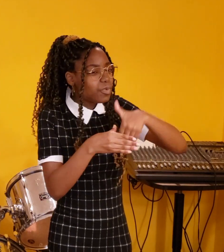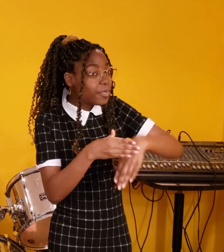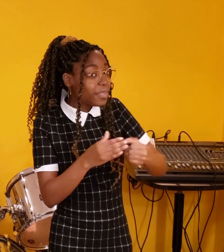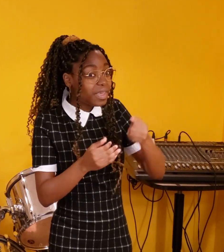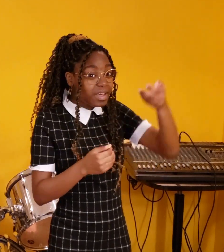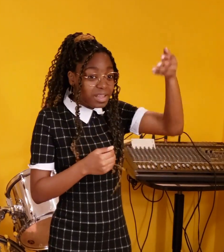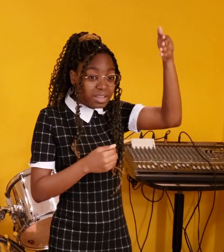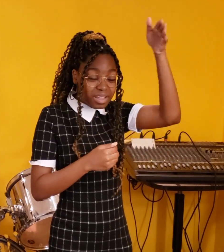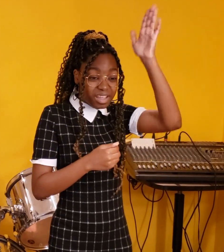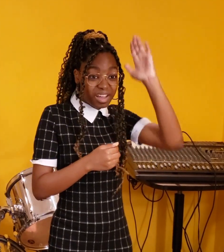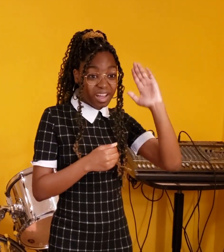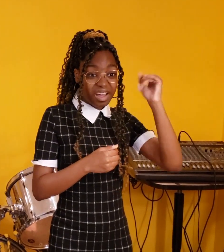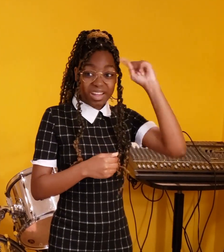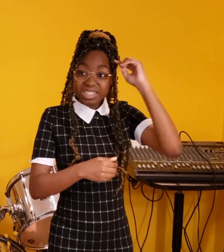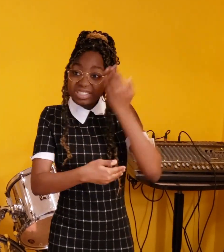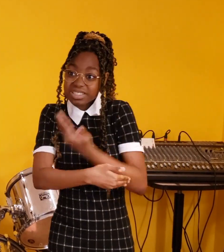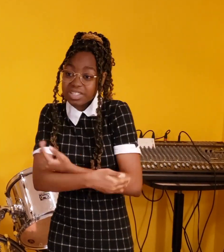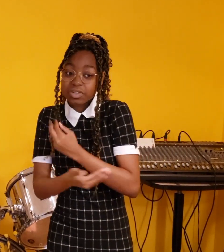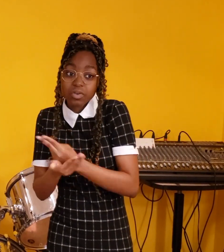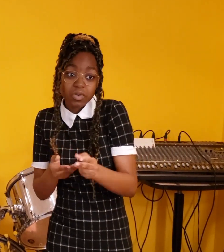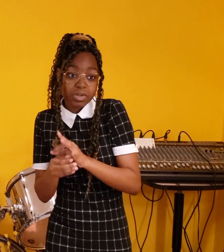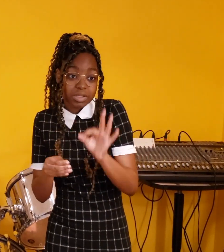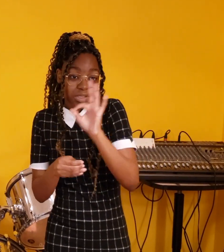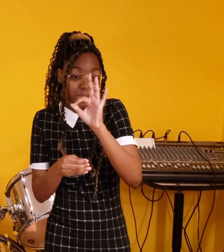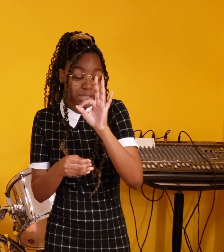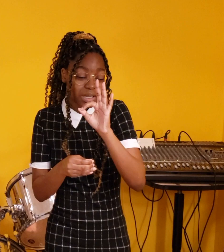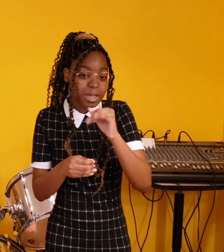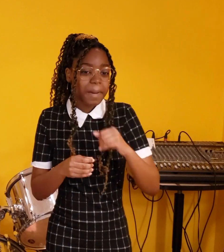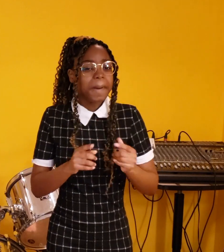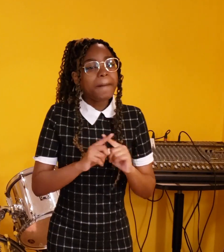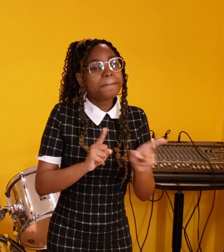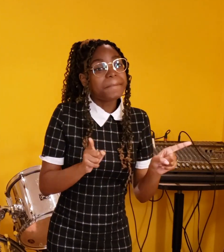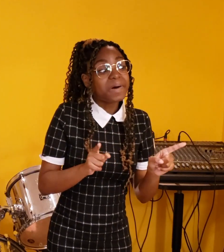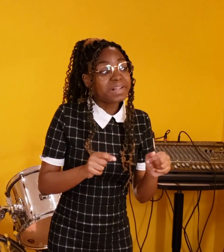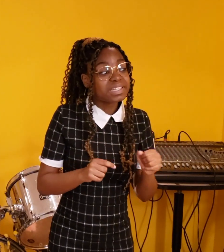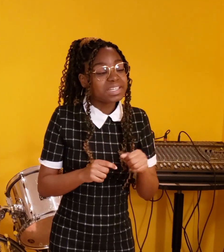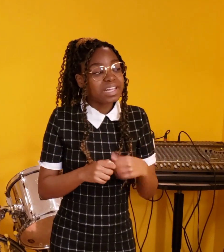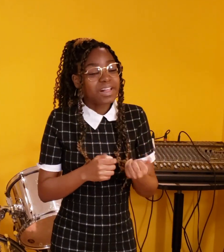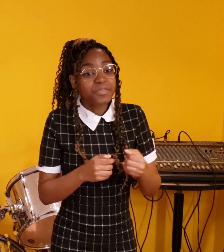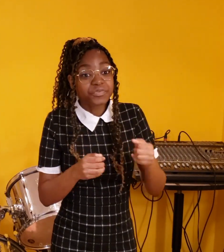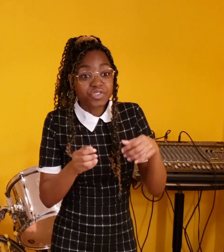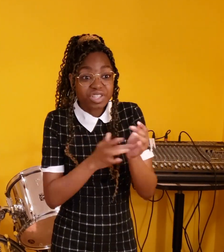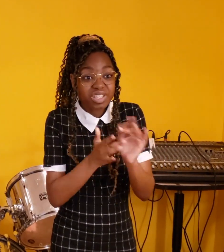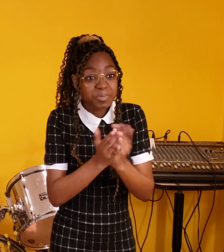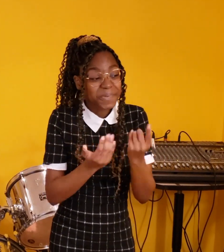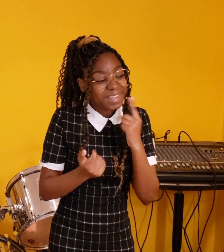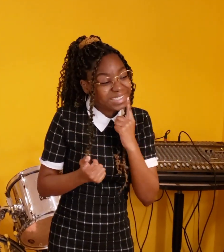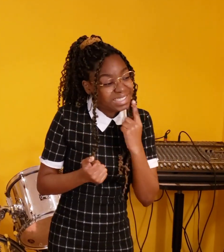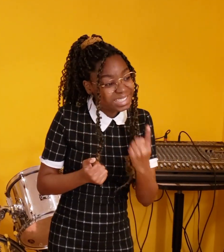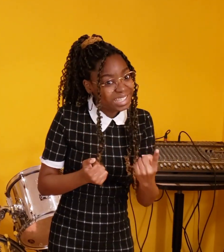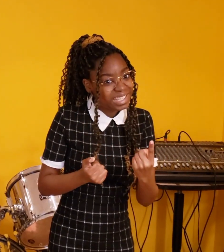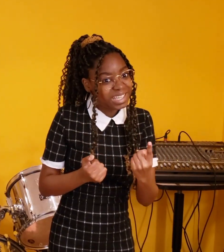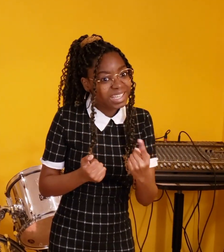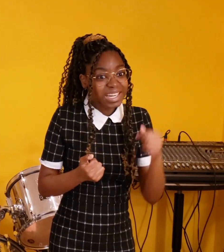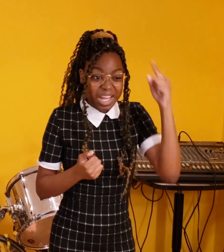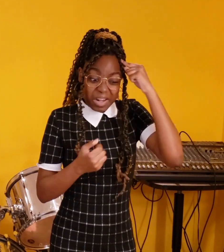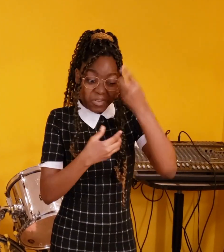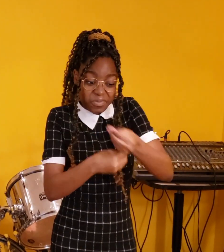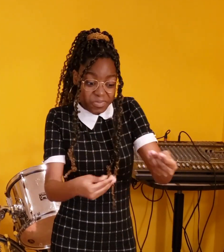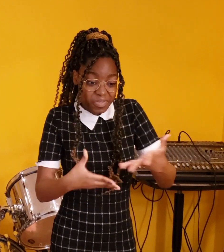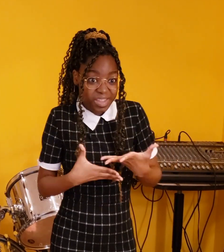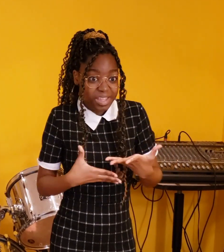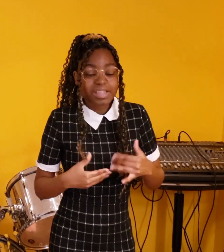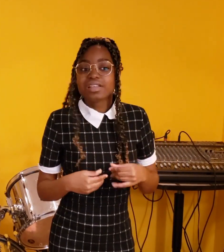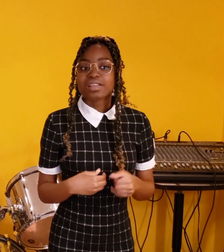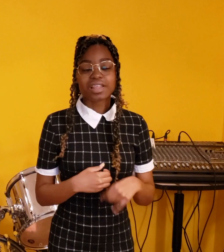foundation of the earth. But Ephesians 1:3-5 is informing you and I that God was also thinking way